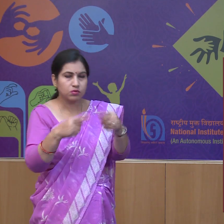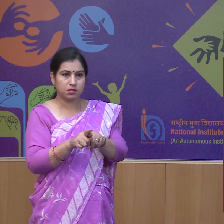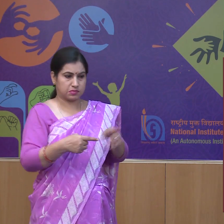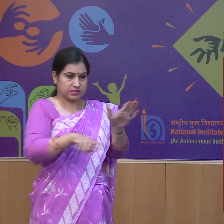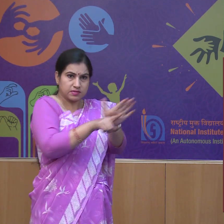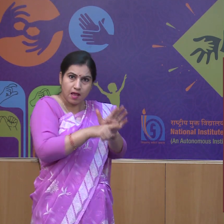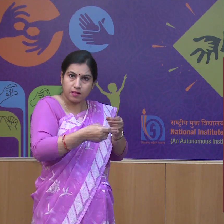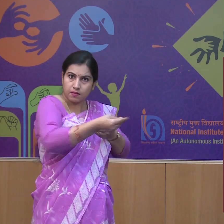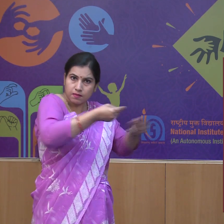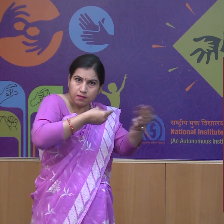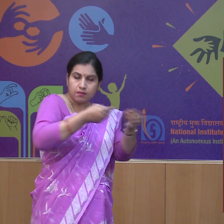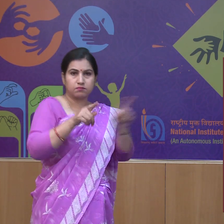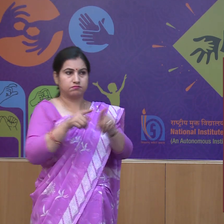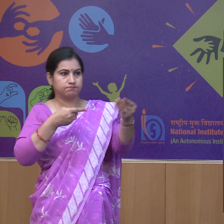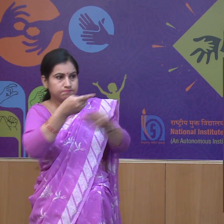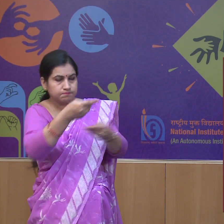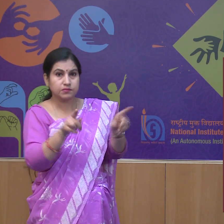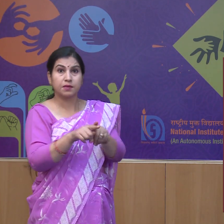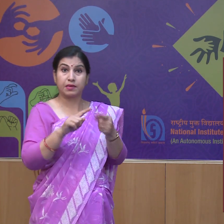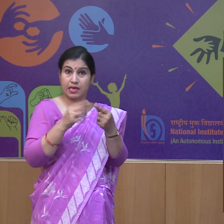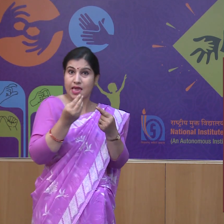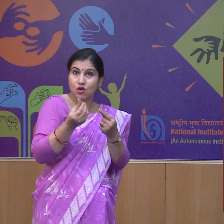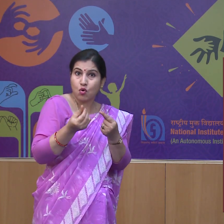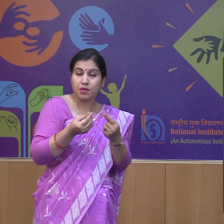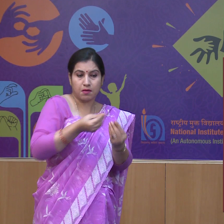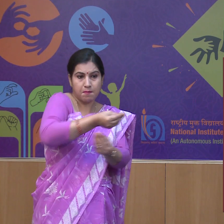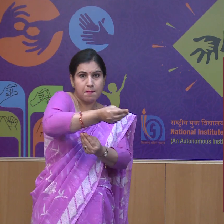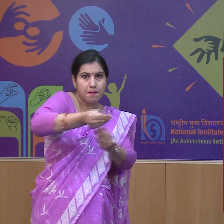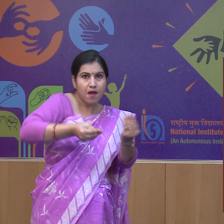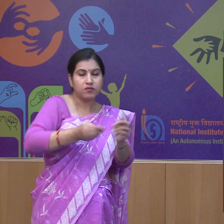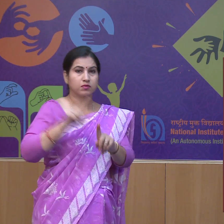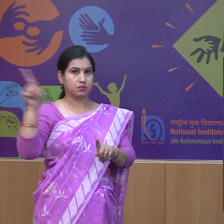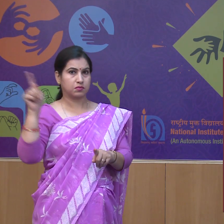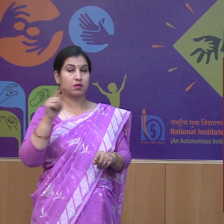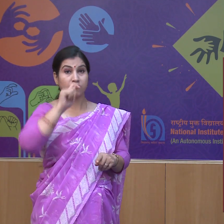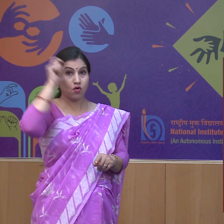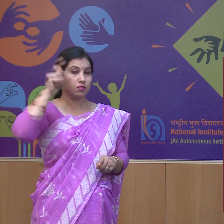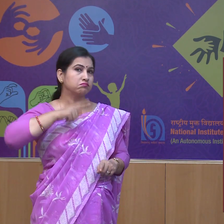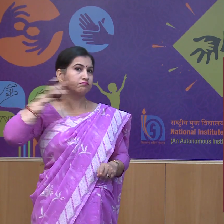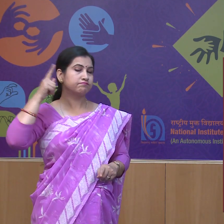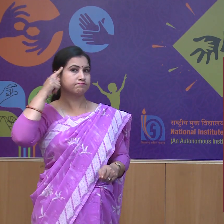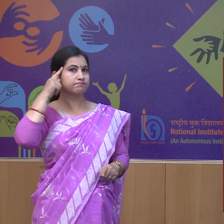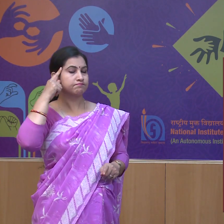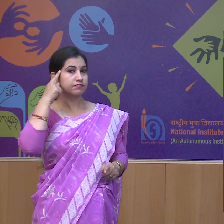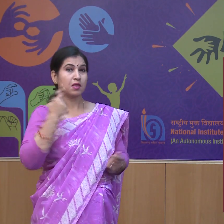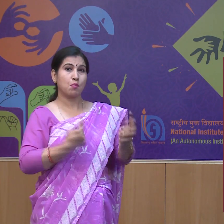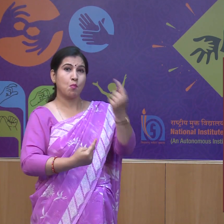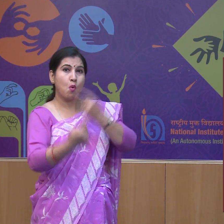and from economic power they gained political control